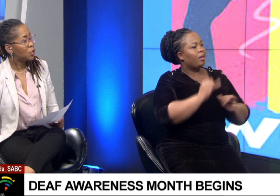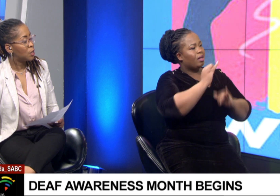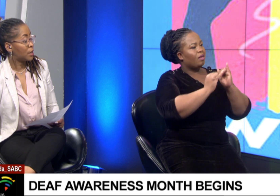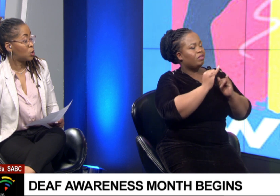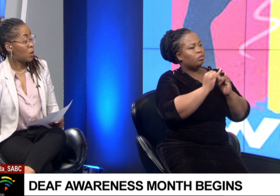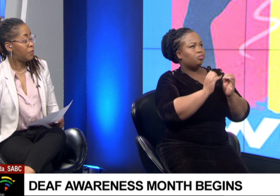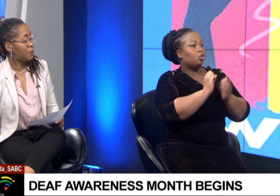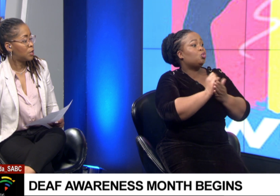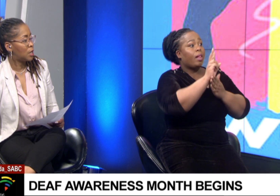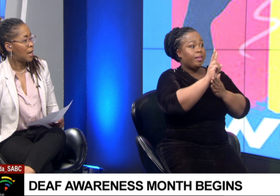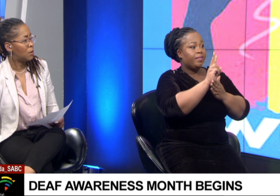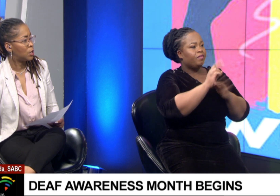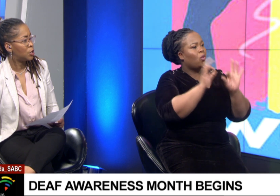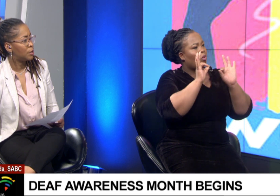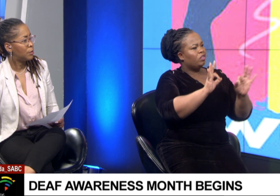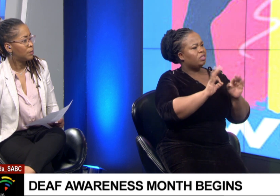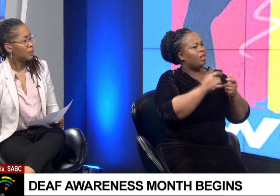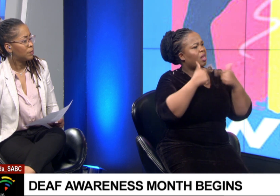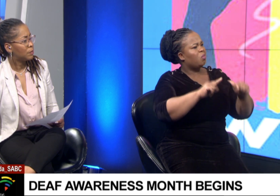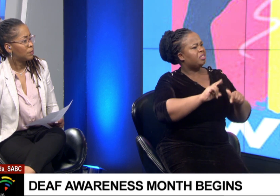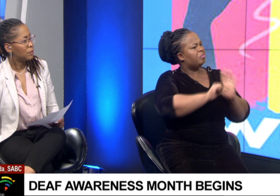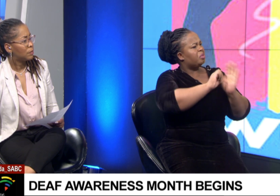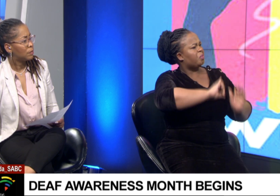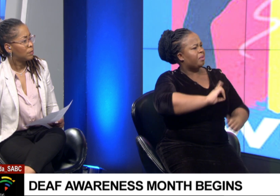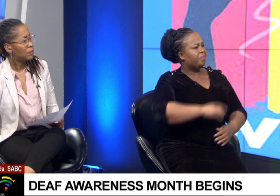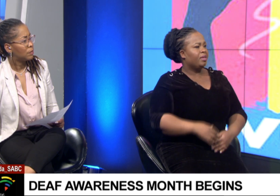official languages, in fact the 12th official language?